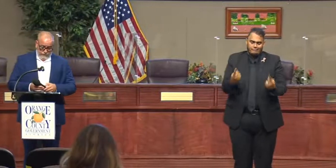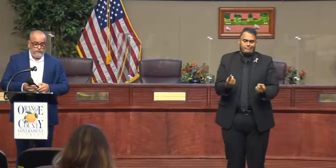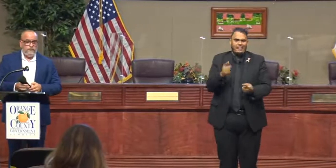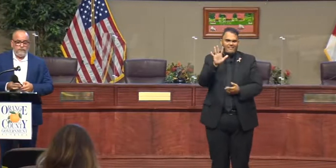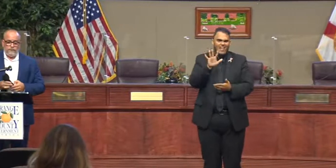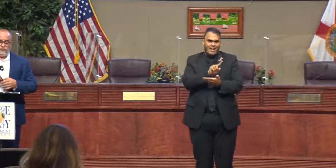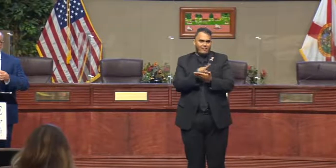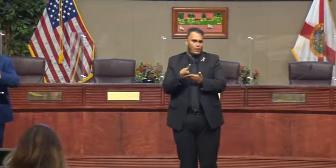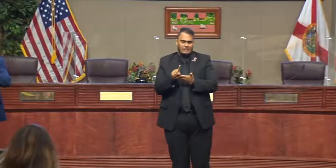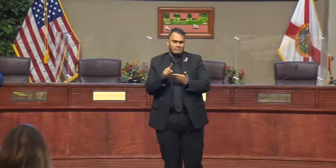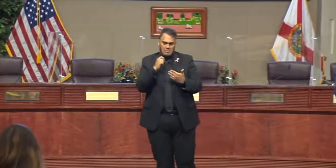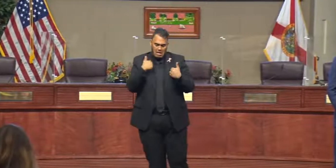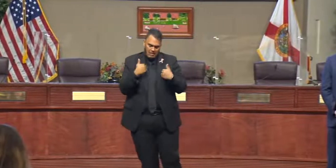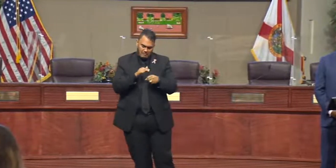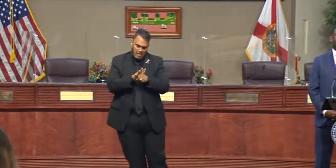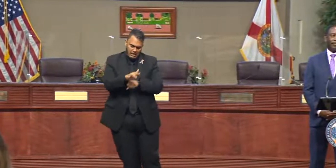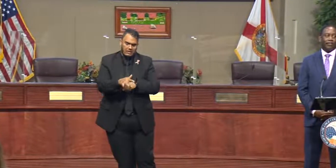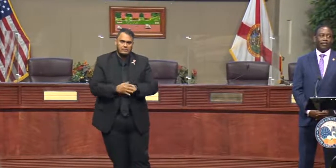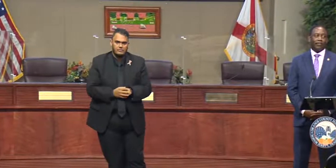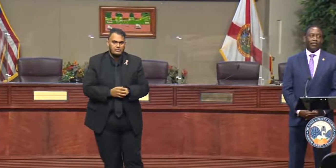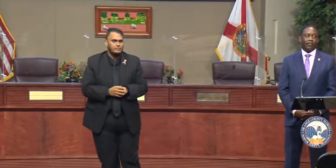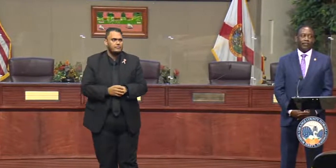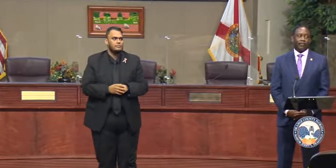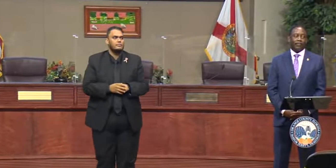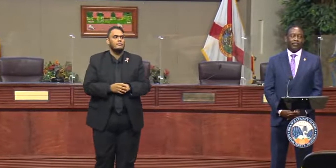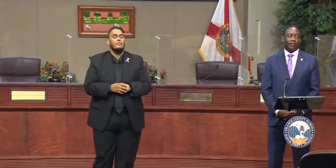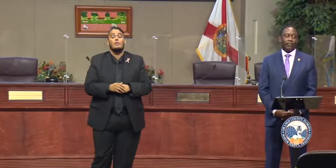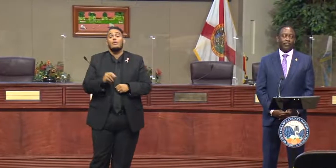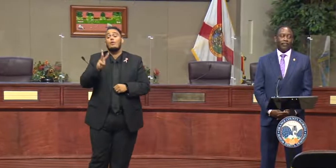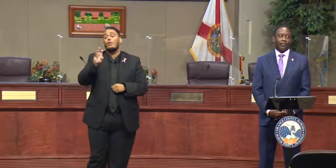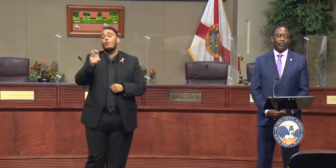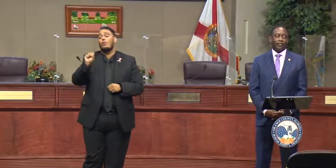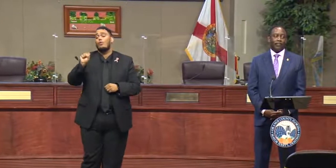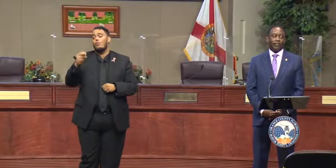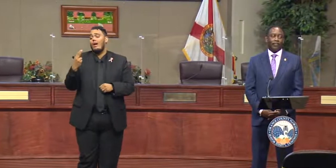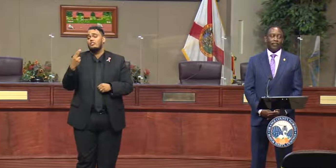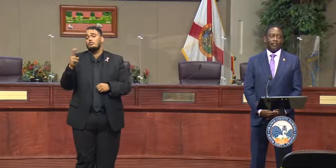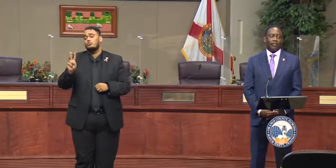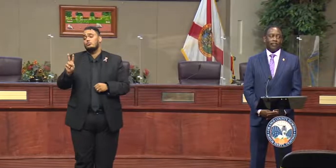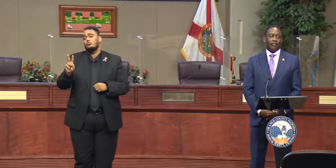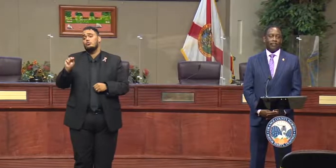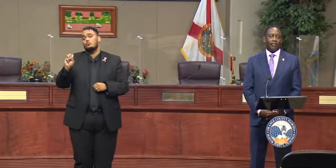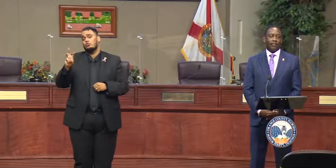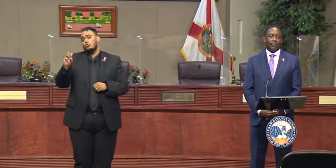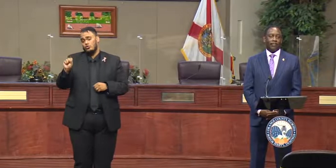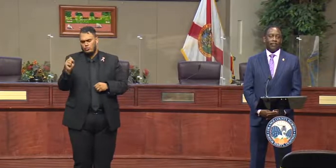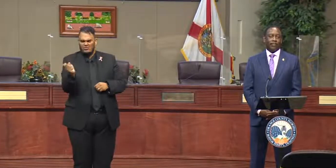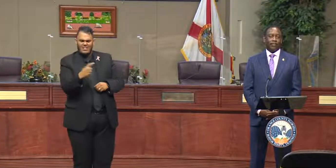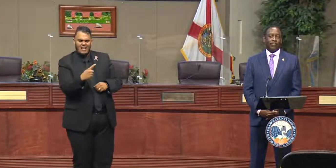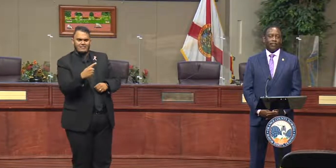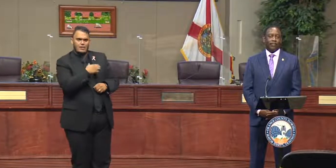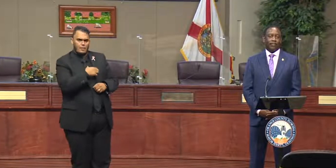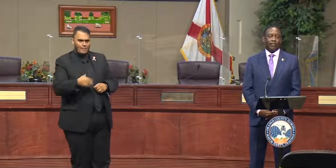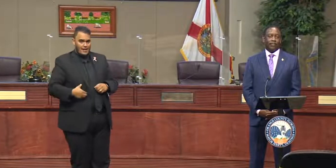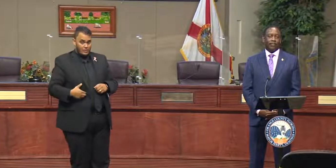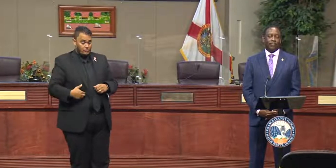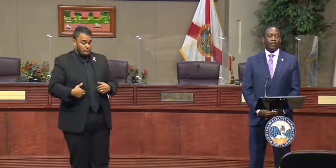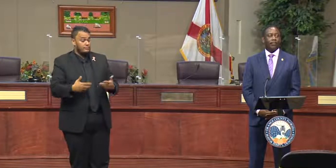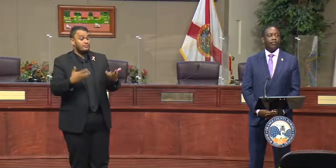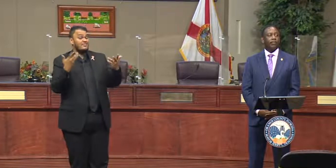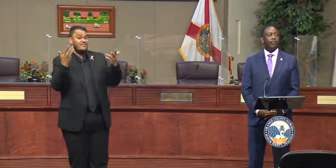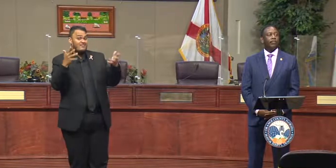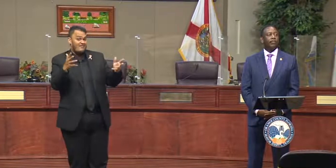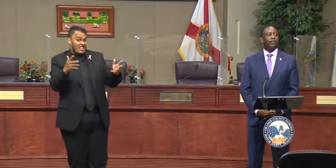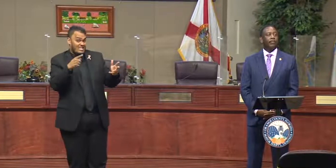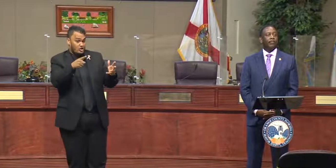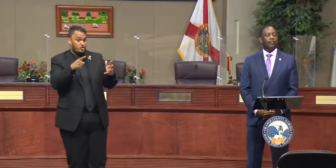This next question comes from Greg Fox with West 2 News. This is for Mayor Demings. His question reads, now that the state no longer requires nursing